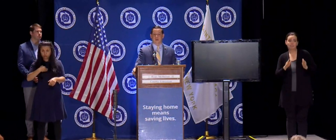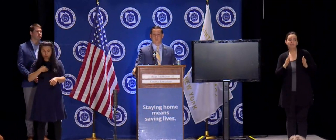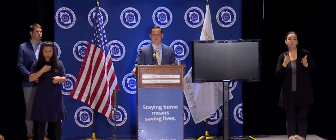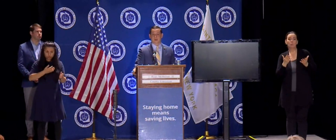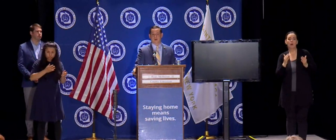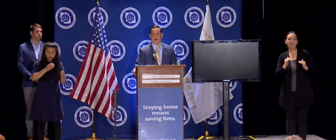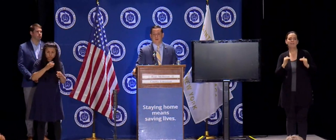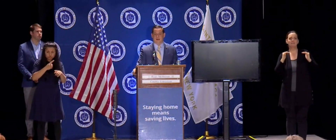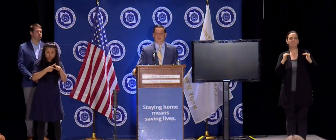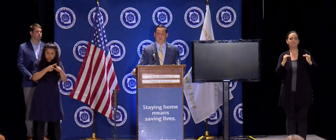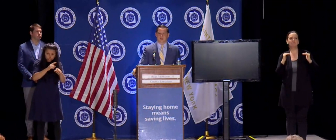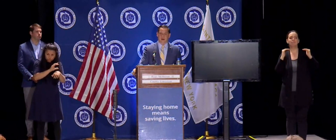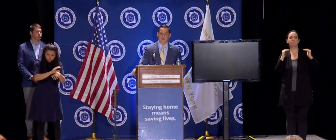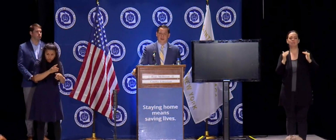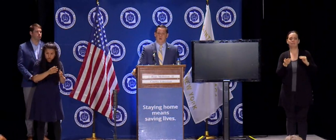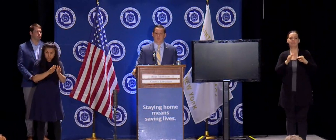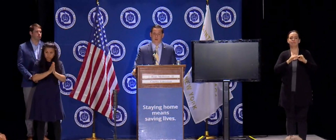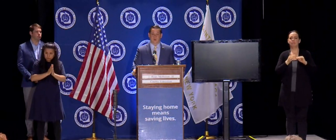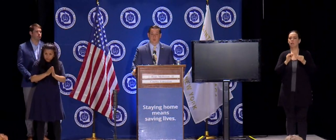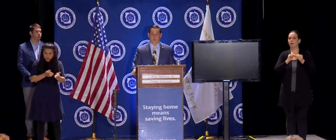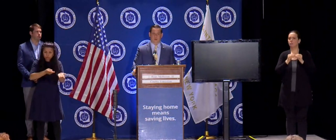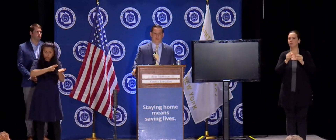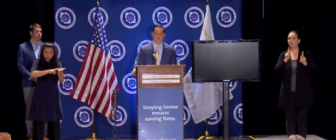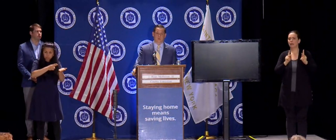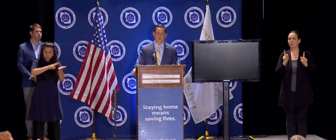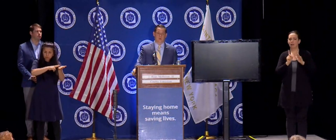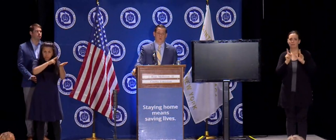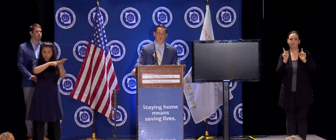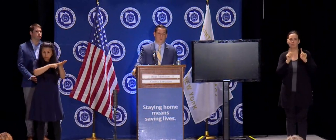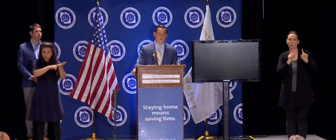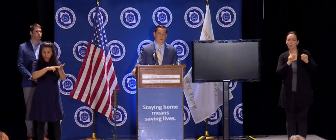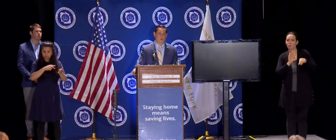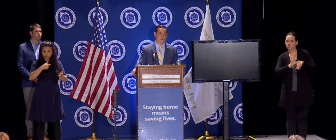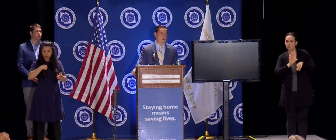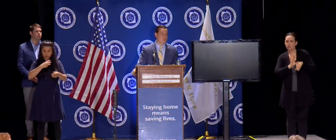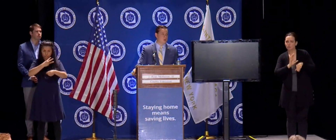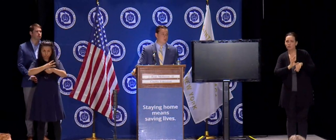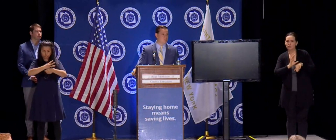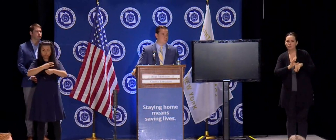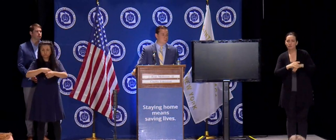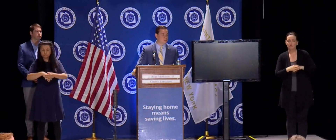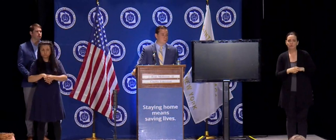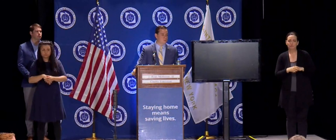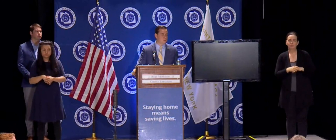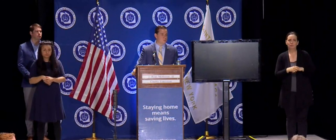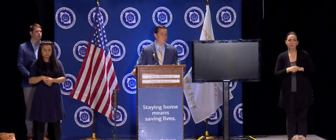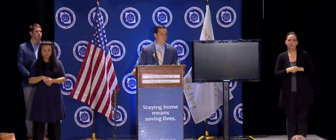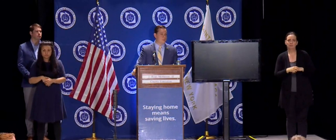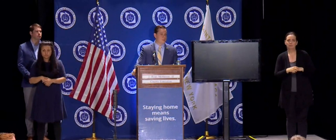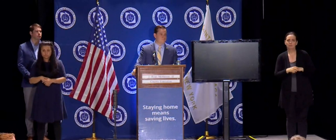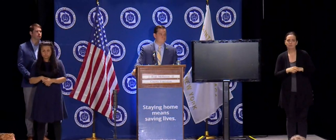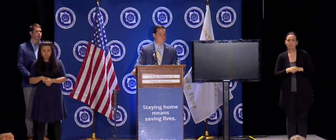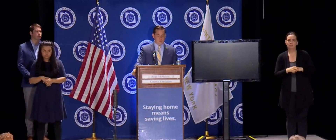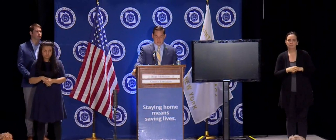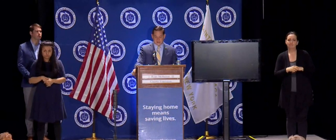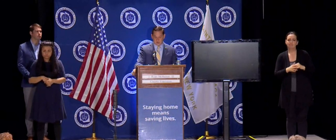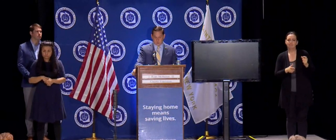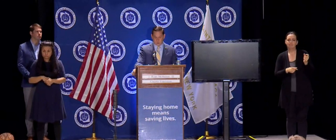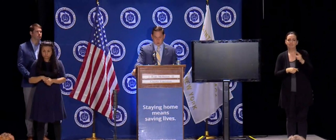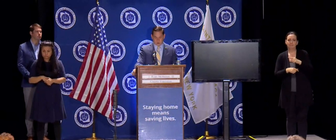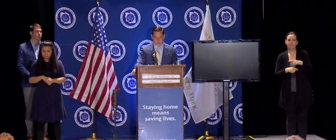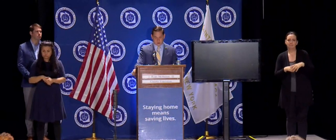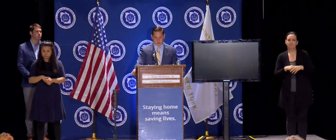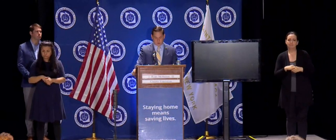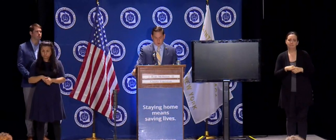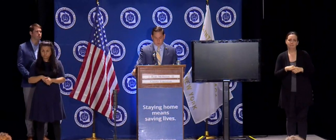each phase. That's something that I think I would be comfortable with. Have you made any decisions about the beaches and Memorial Day? Yeah, I